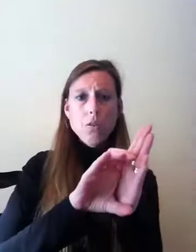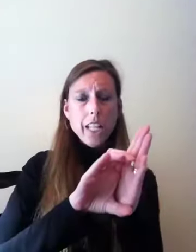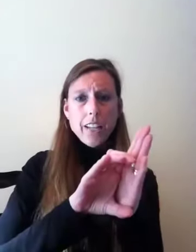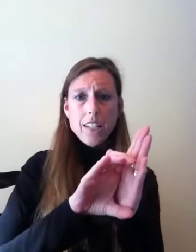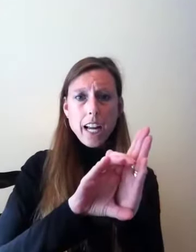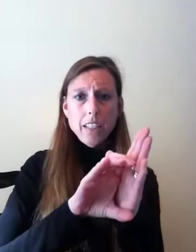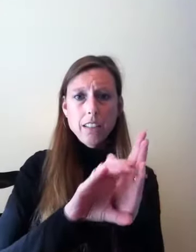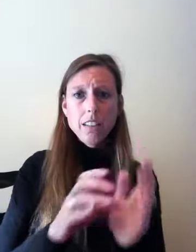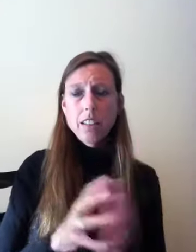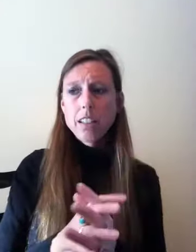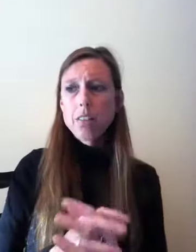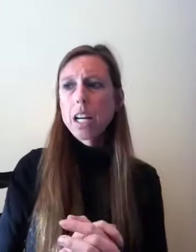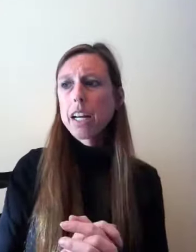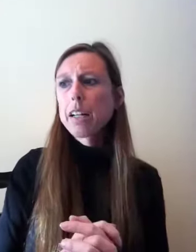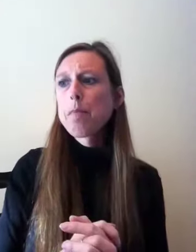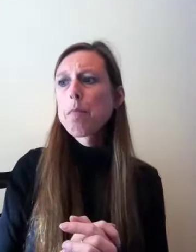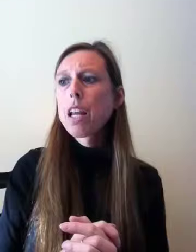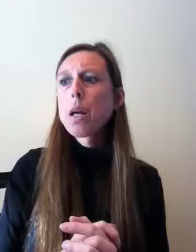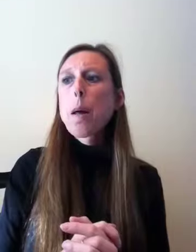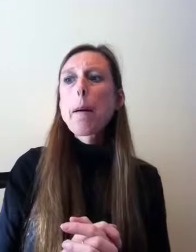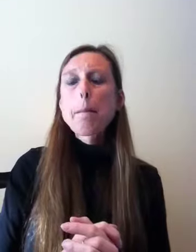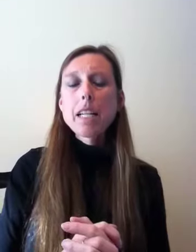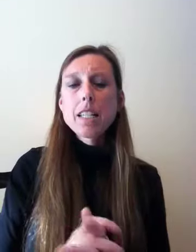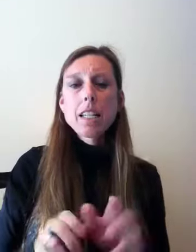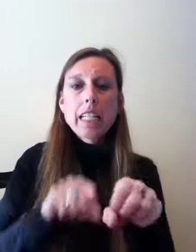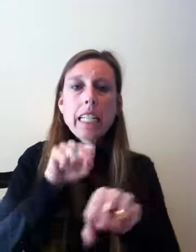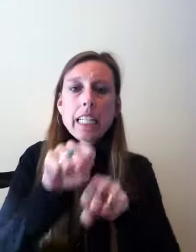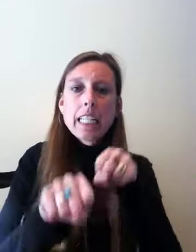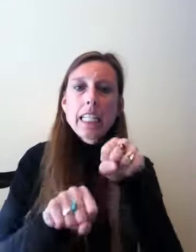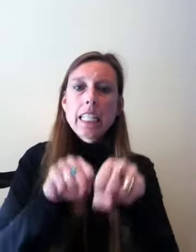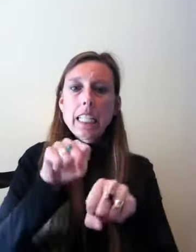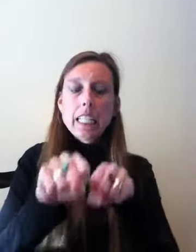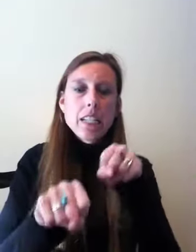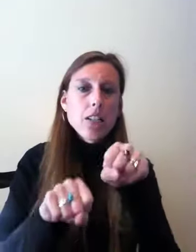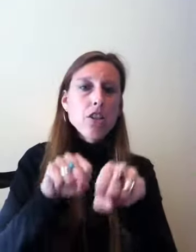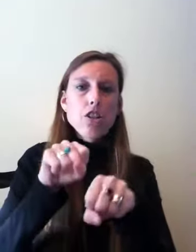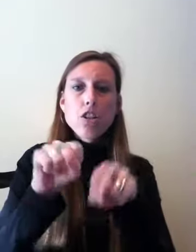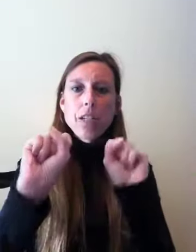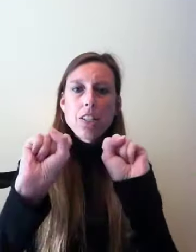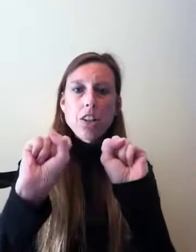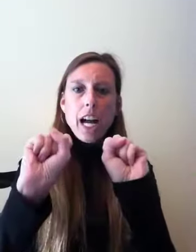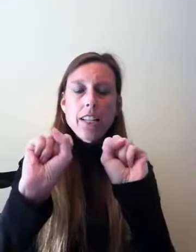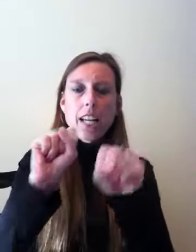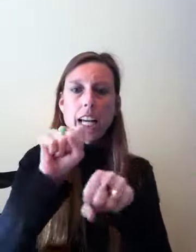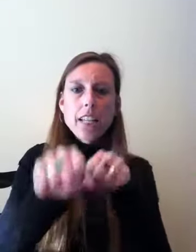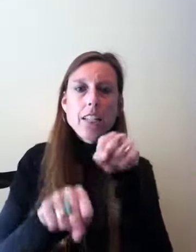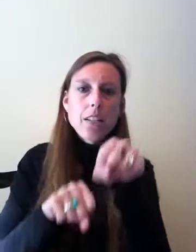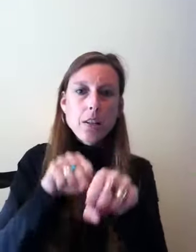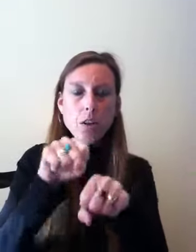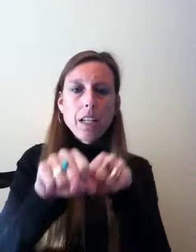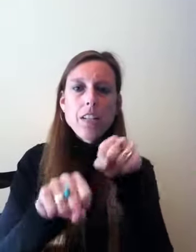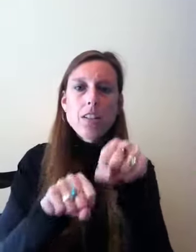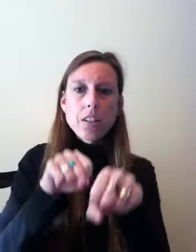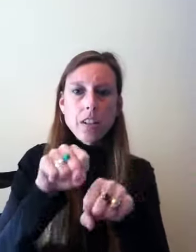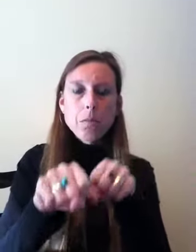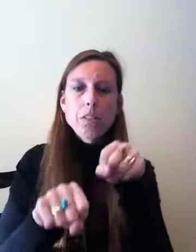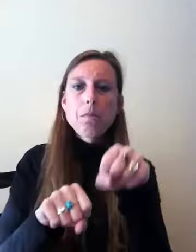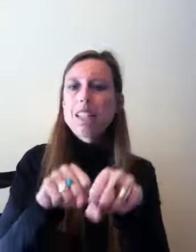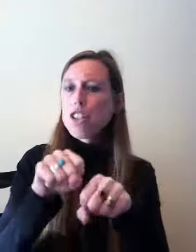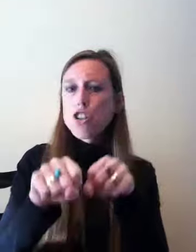that sign. Okay, bicycling, and this is just showing it's your S hands going in circular movements. It's just